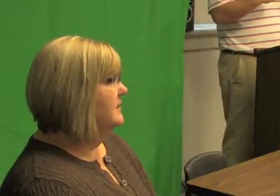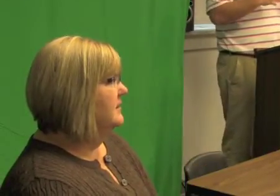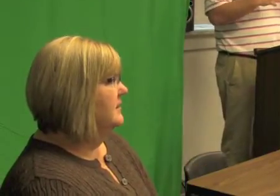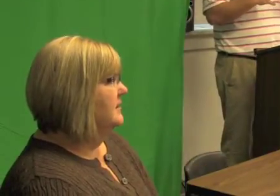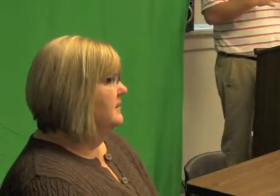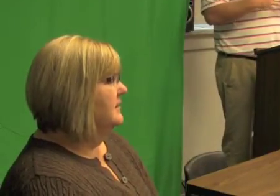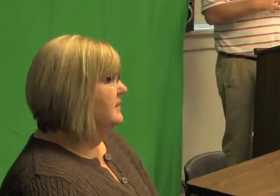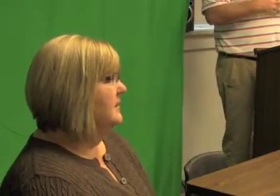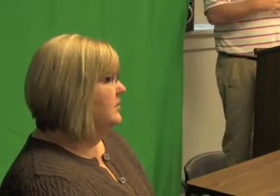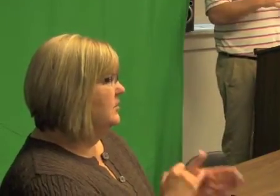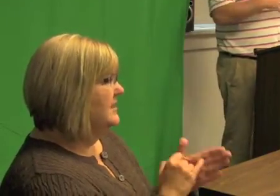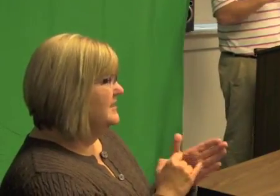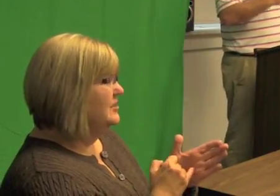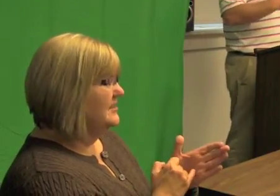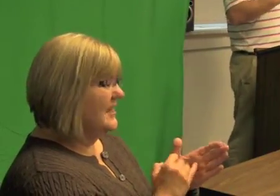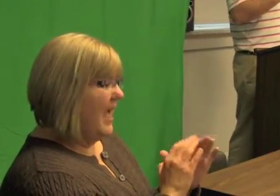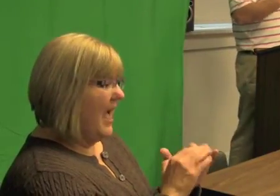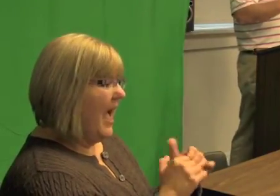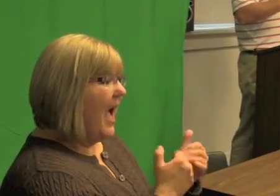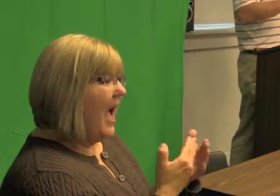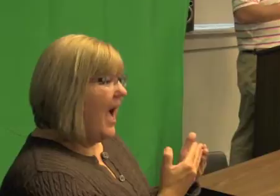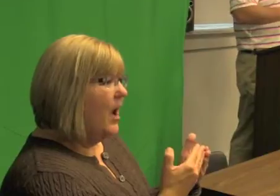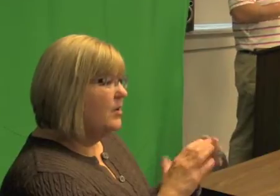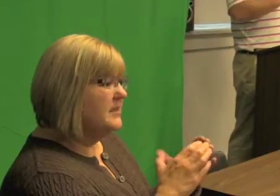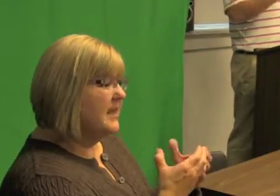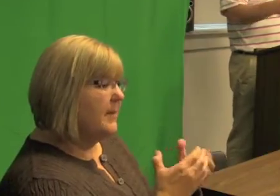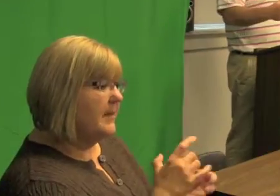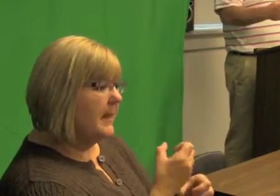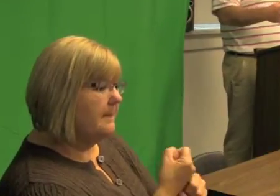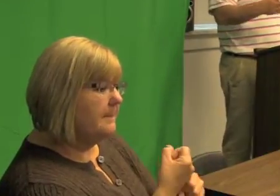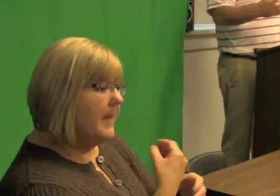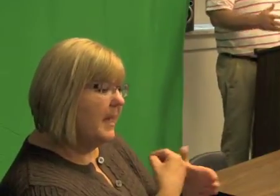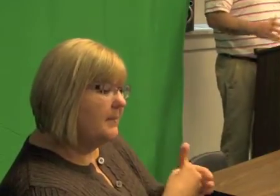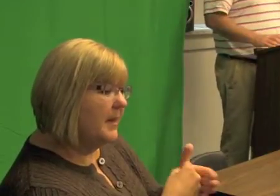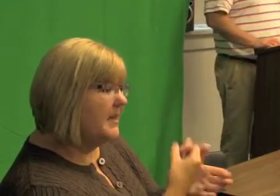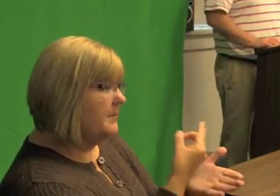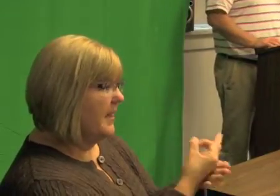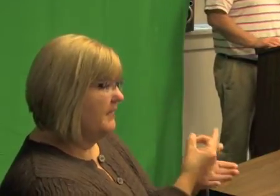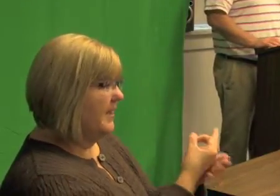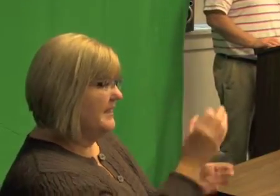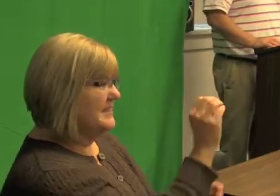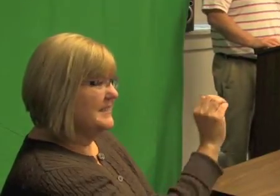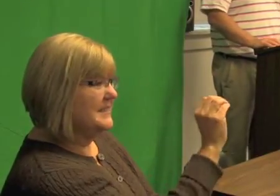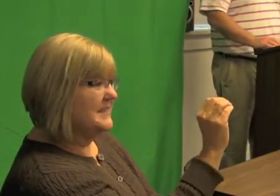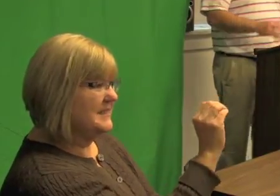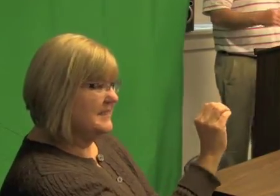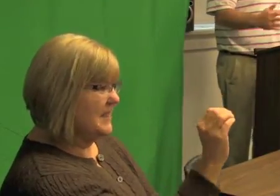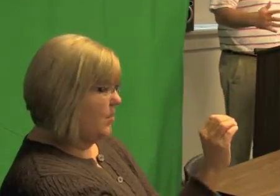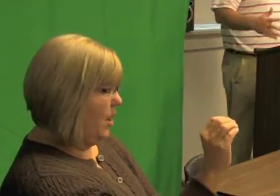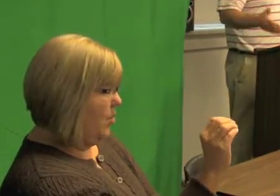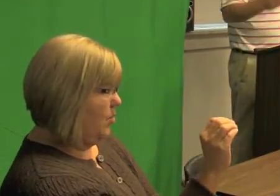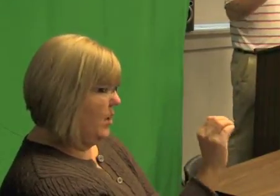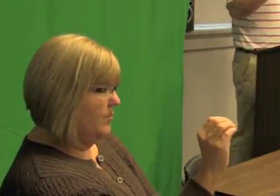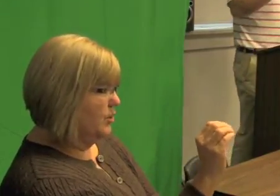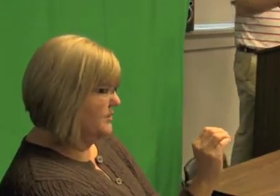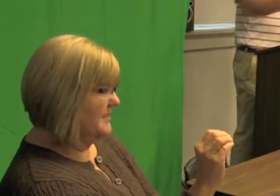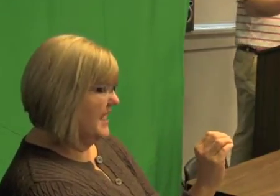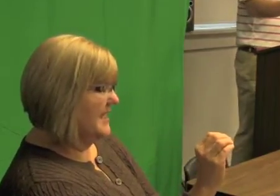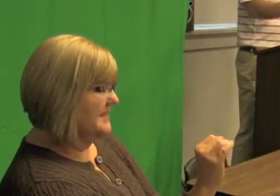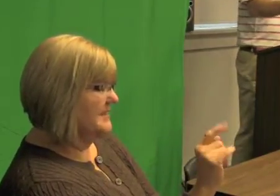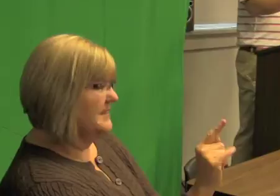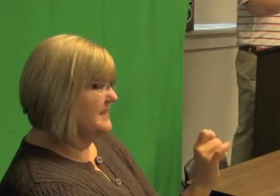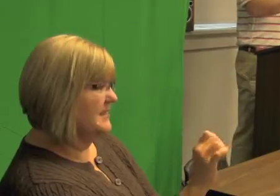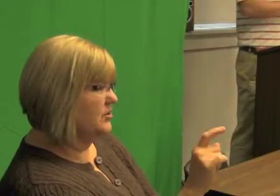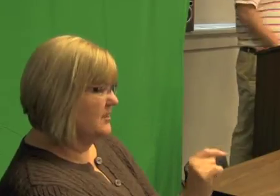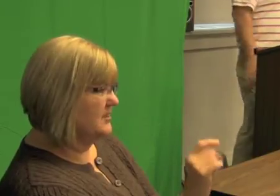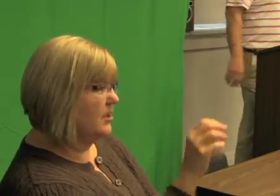how does a company make money by financing something with 0% interest? And the takeaway is